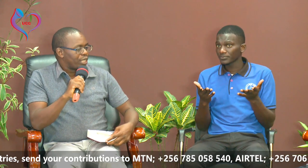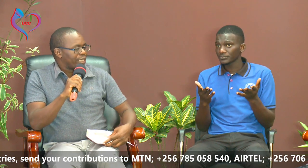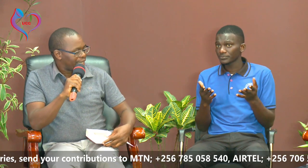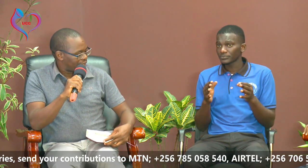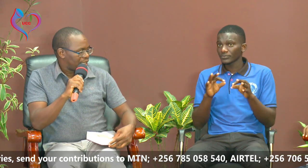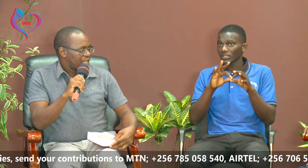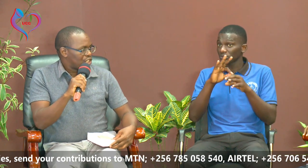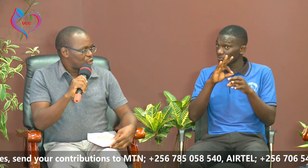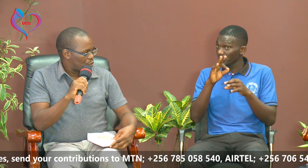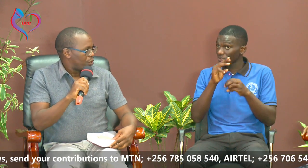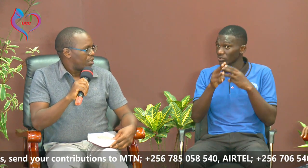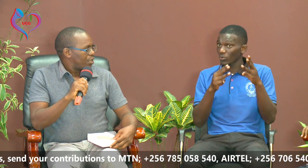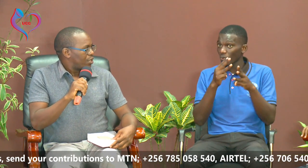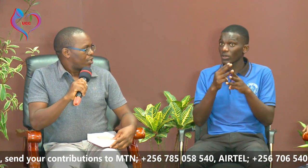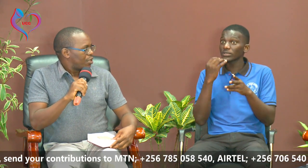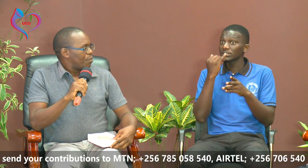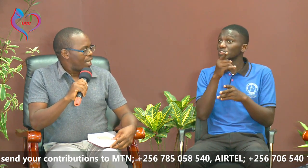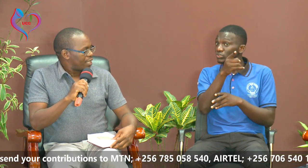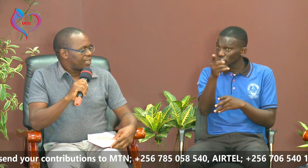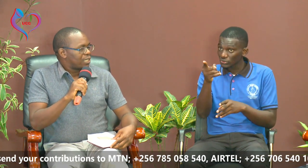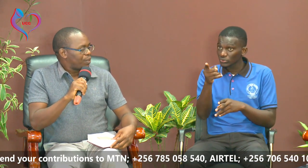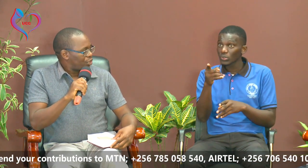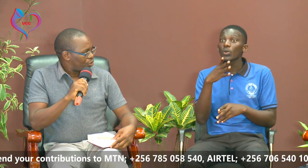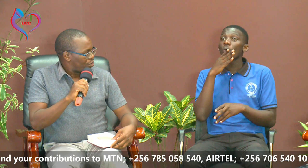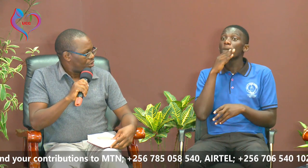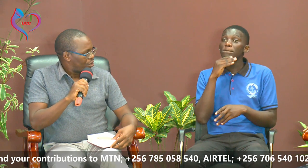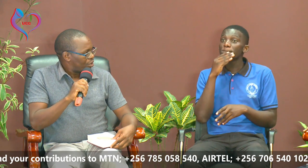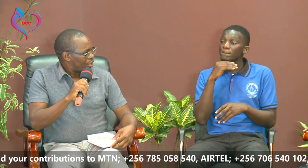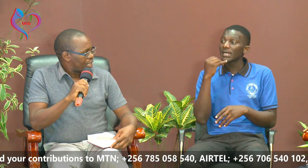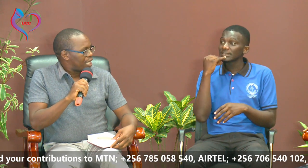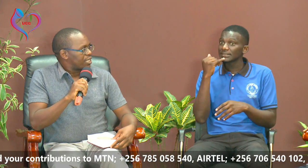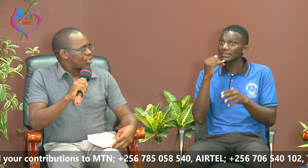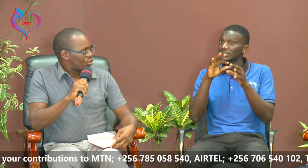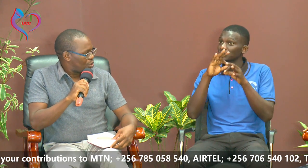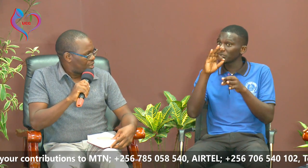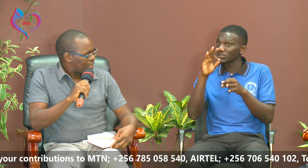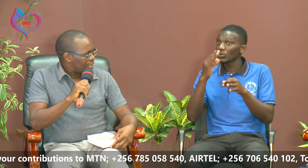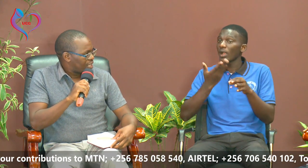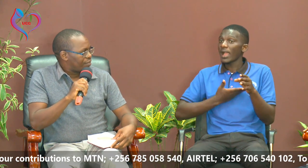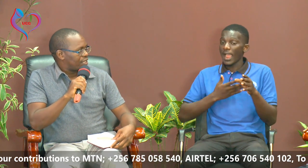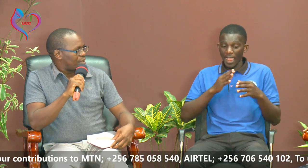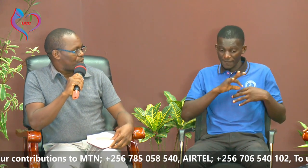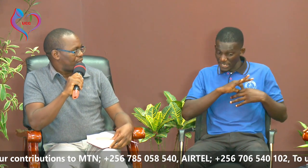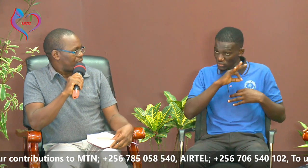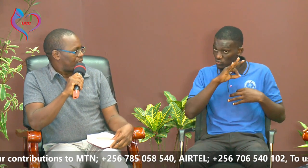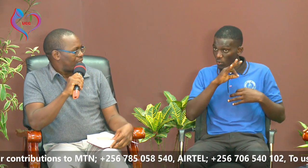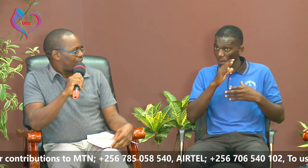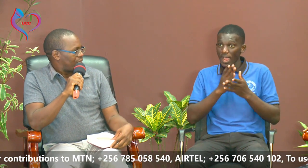in that is you. The actual you. Man is spiritual. He has a soul. He lives in the body.